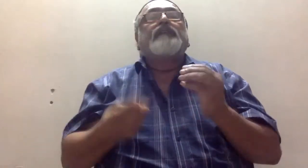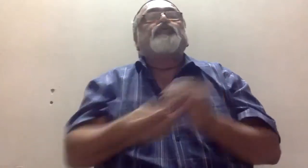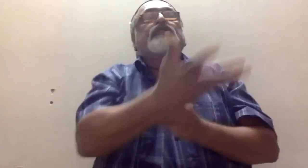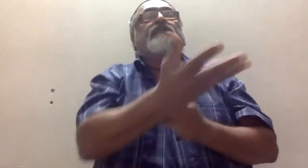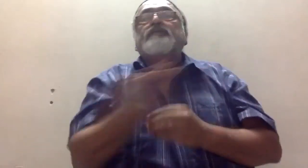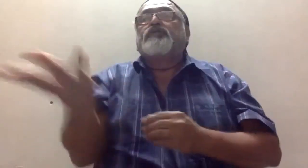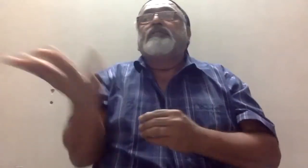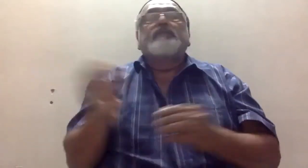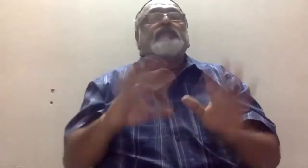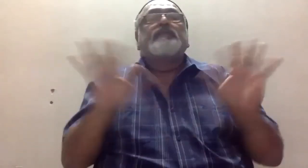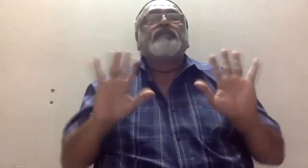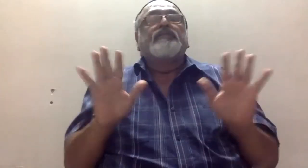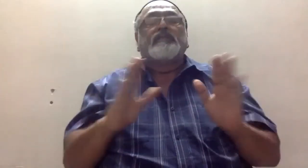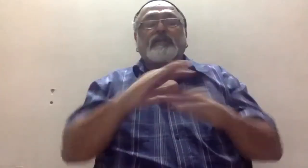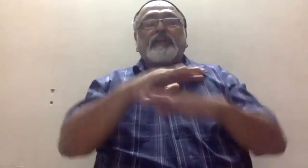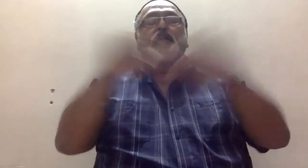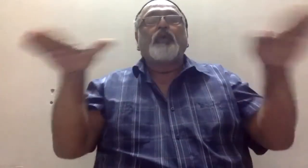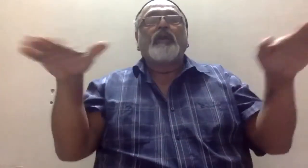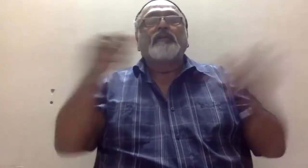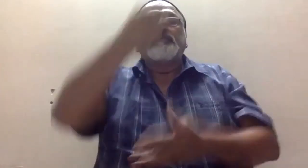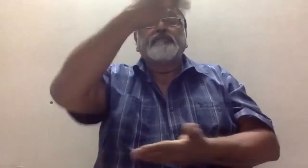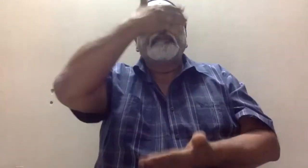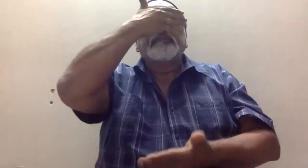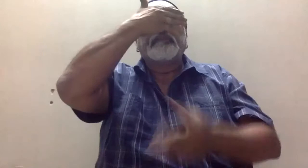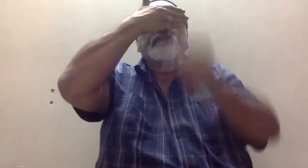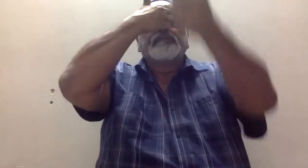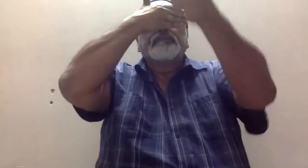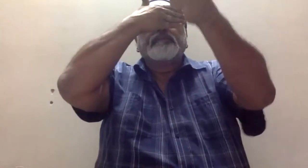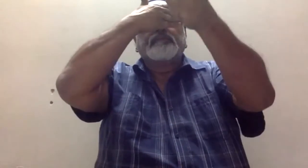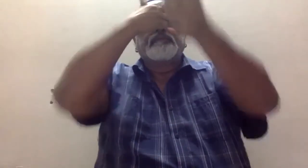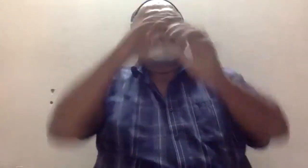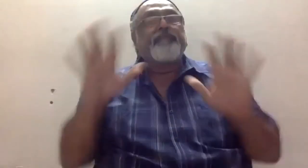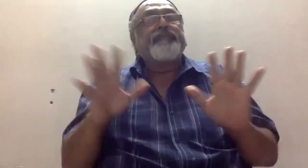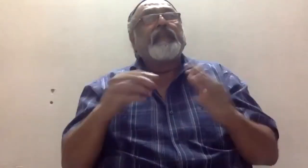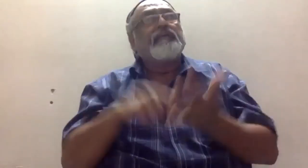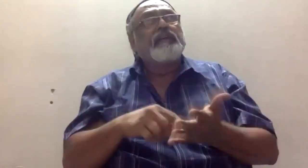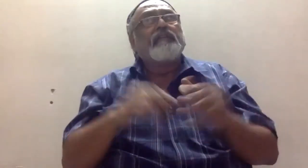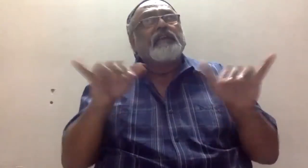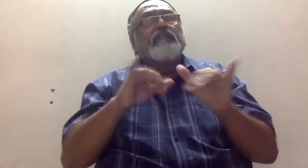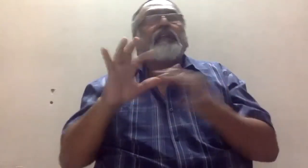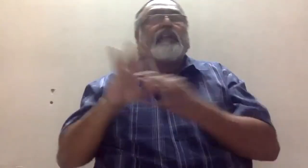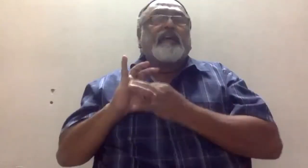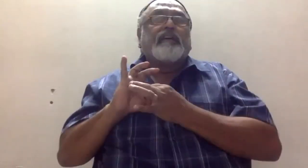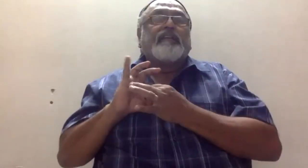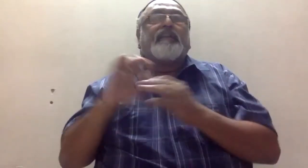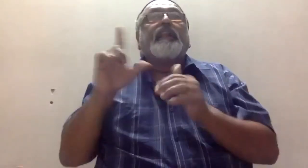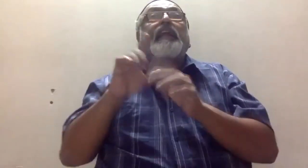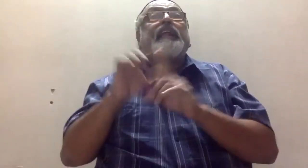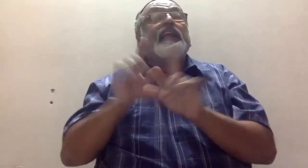eyes, it is probably said in that perspective. But then he said, yes, we are very closely linked with the view of justice, and why